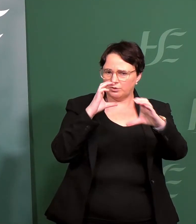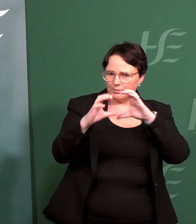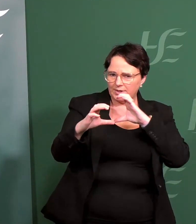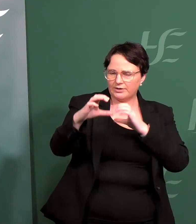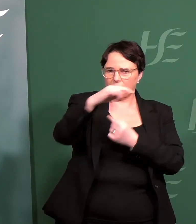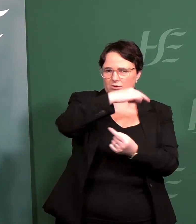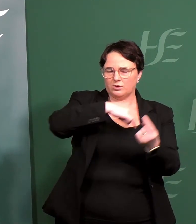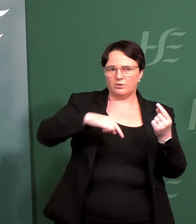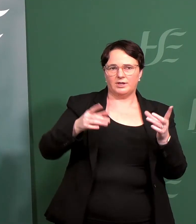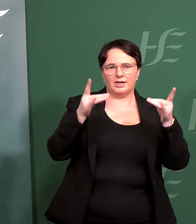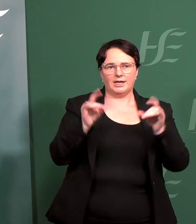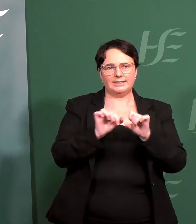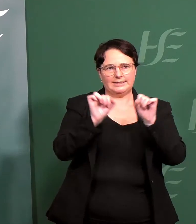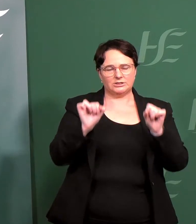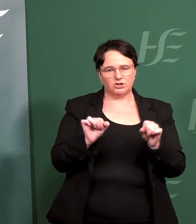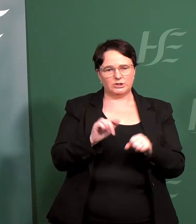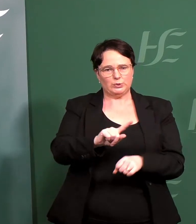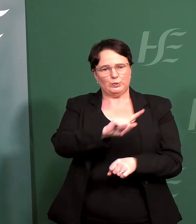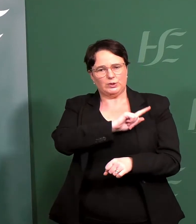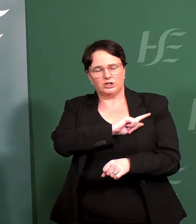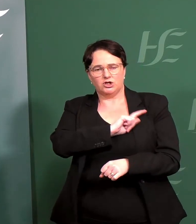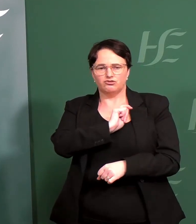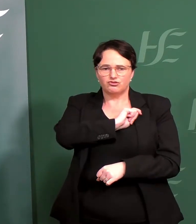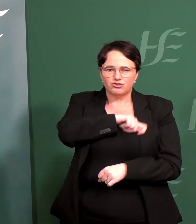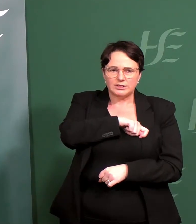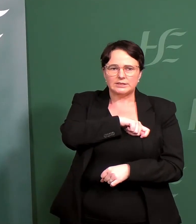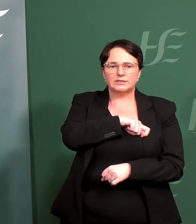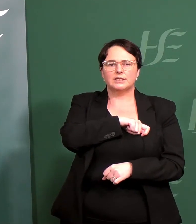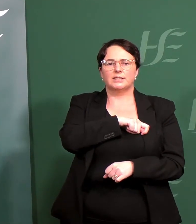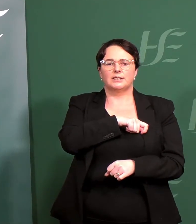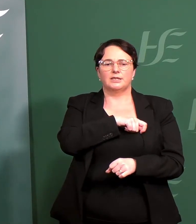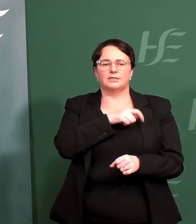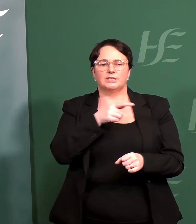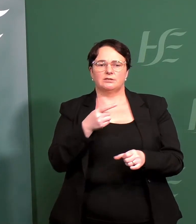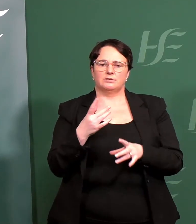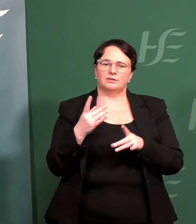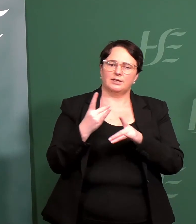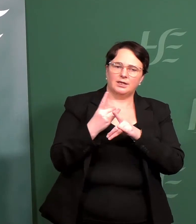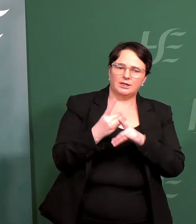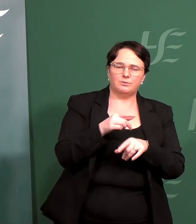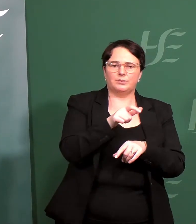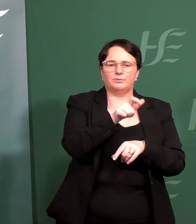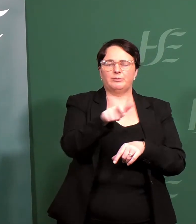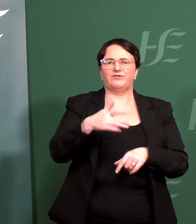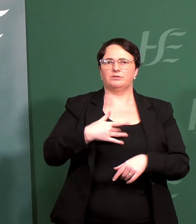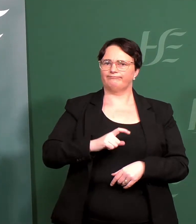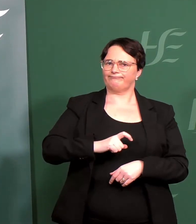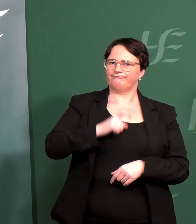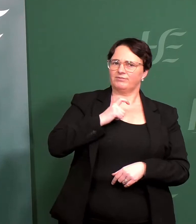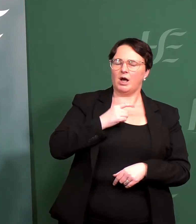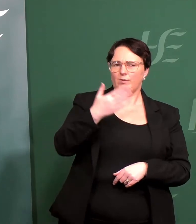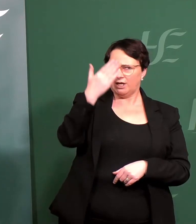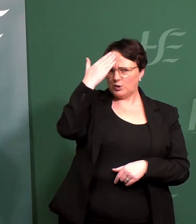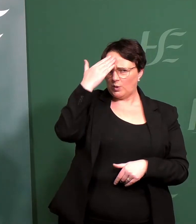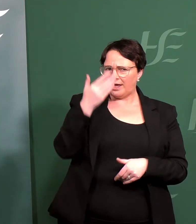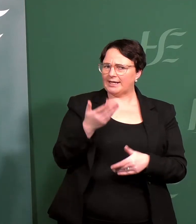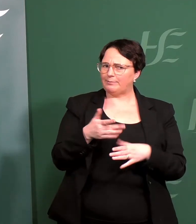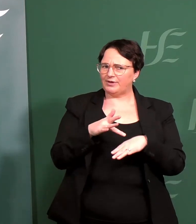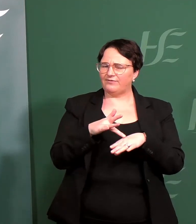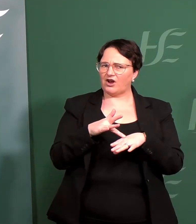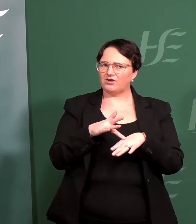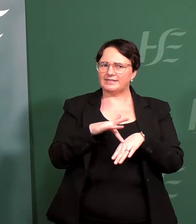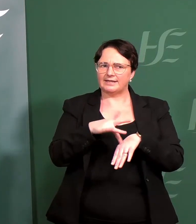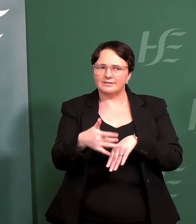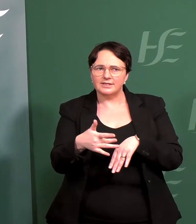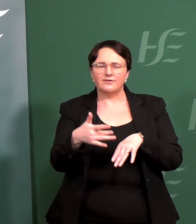in winning the trust and confidence of the public. And I know as well as anybody else how fragile this can be. But